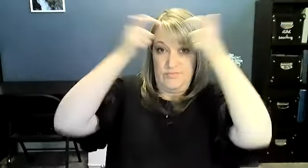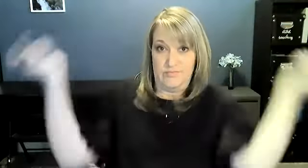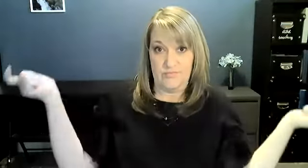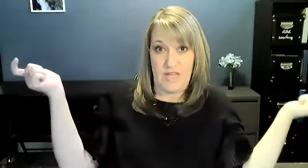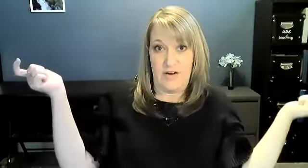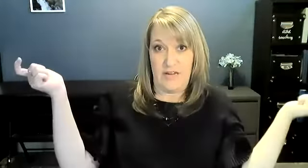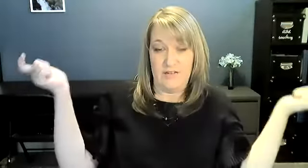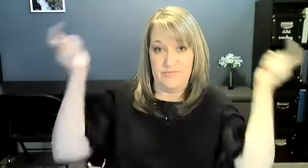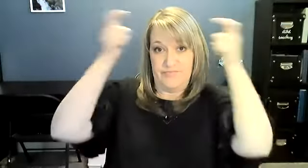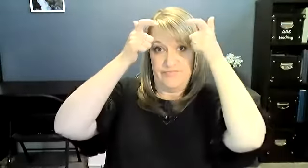arrogant.